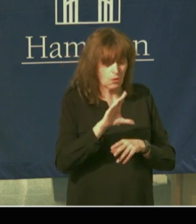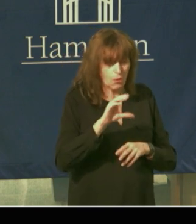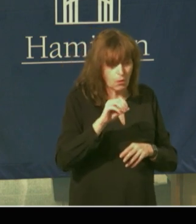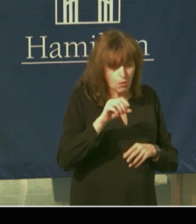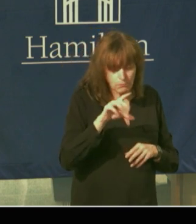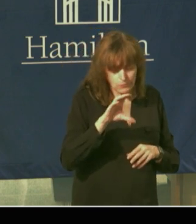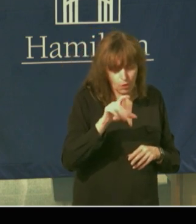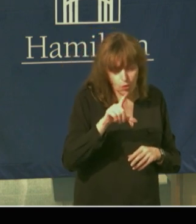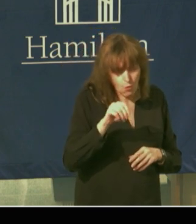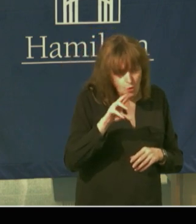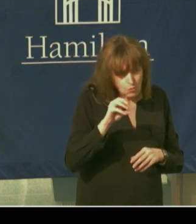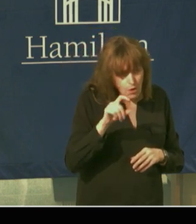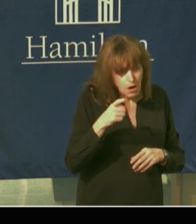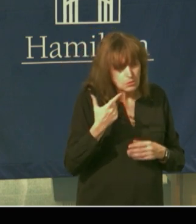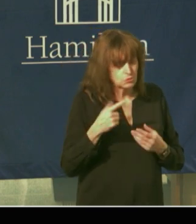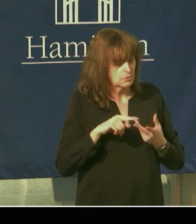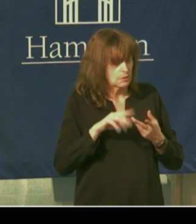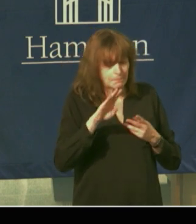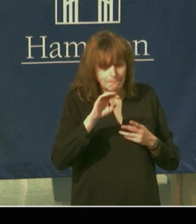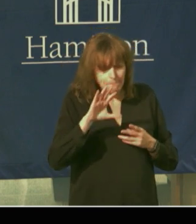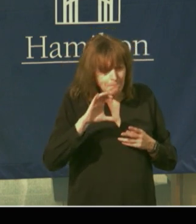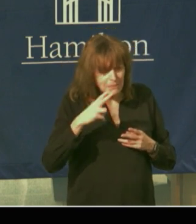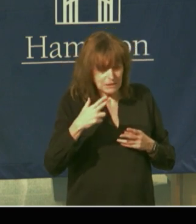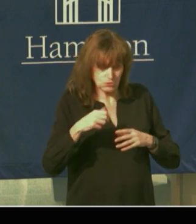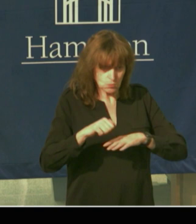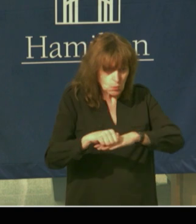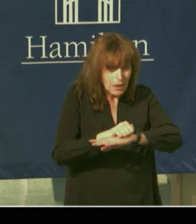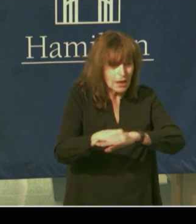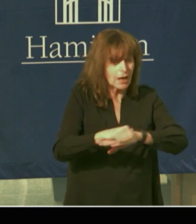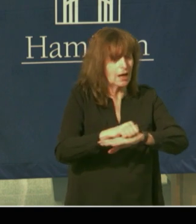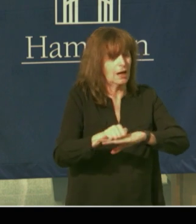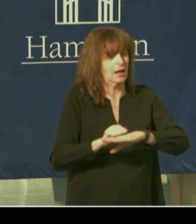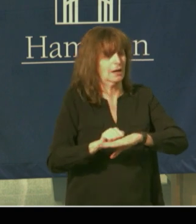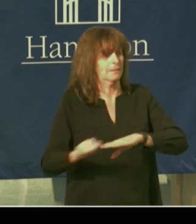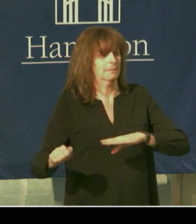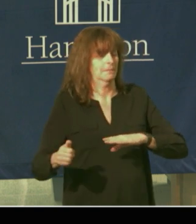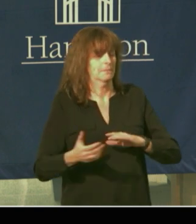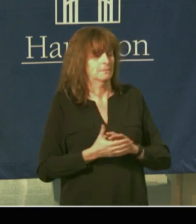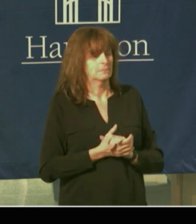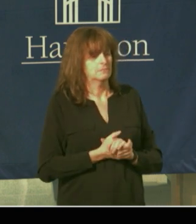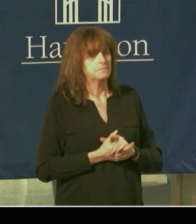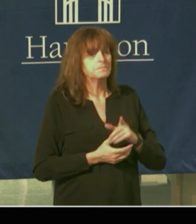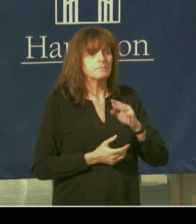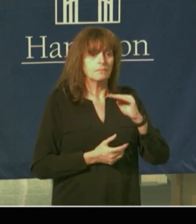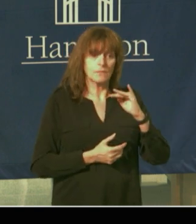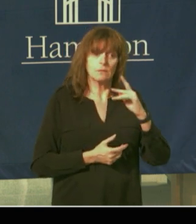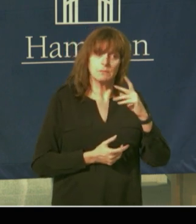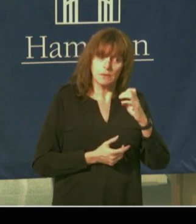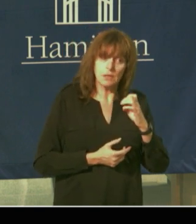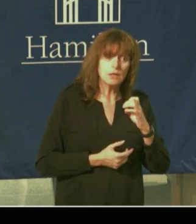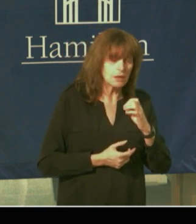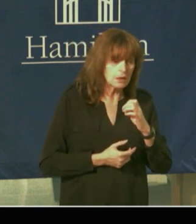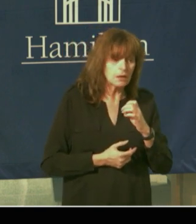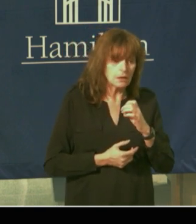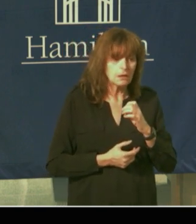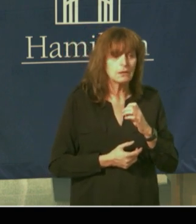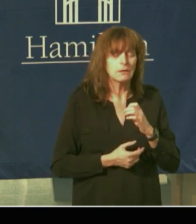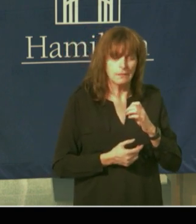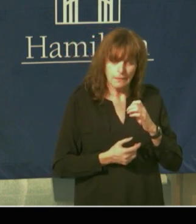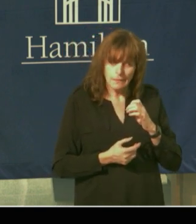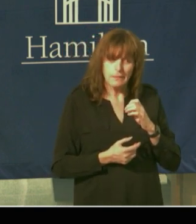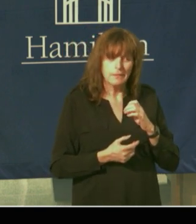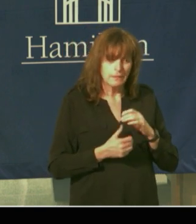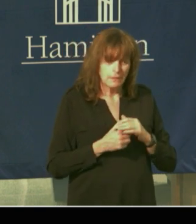you very much. And it has been fun on social media watching how people are being creative with pub crawls and so on and so